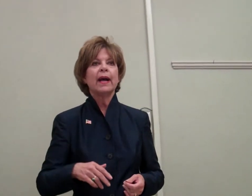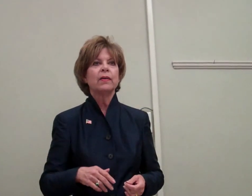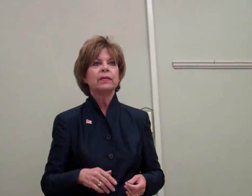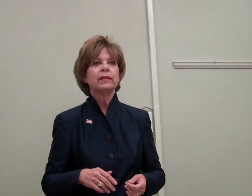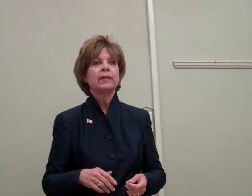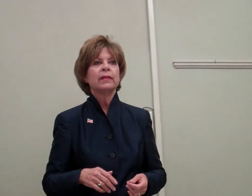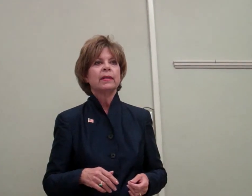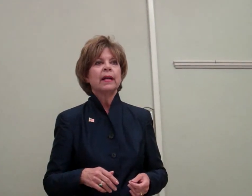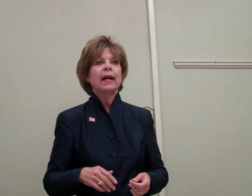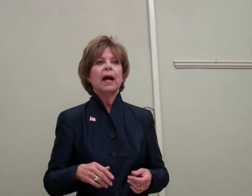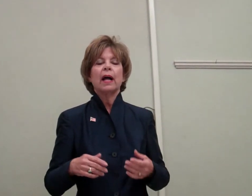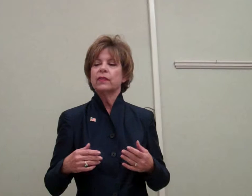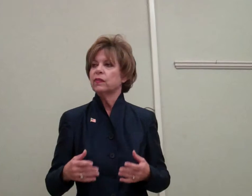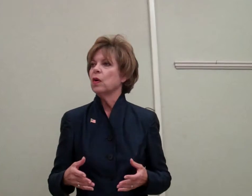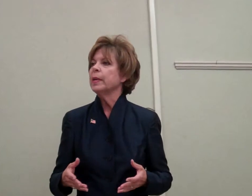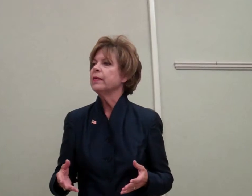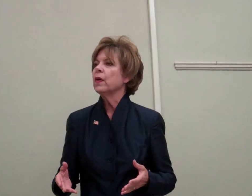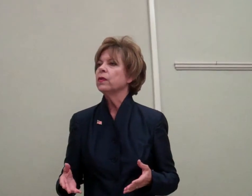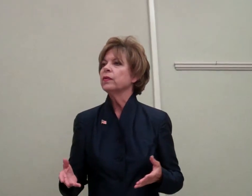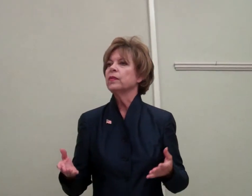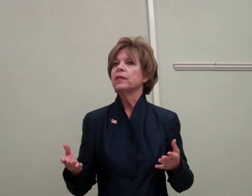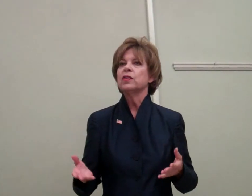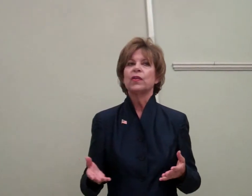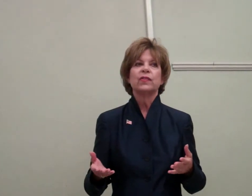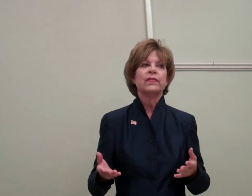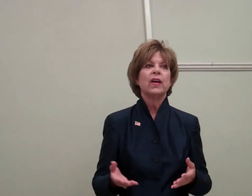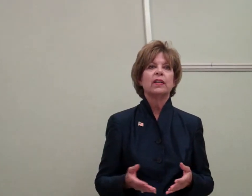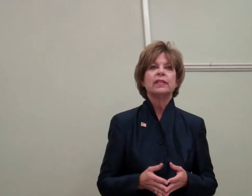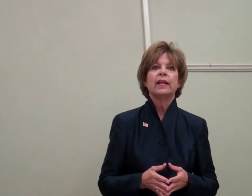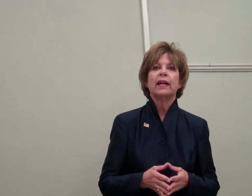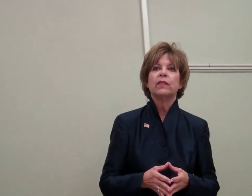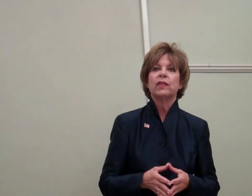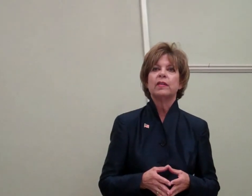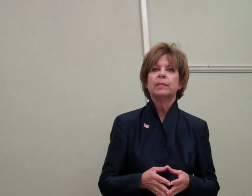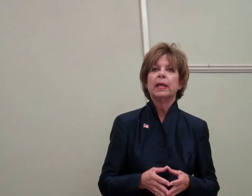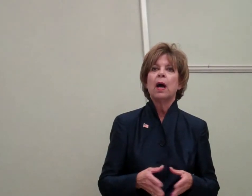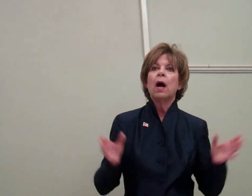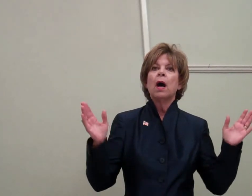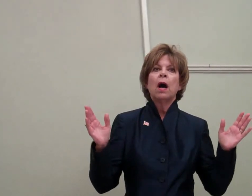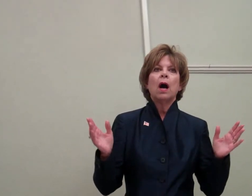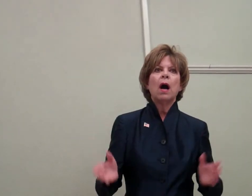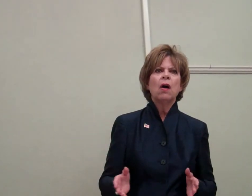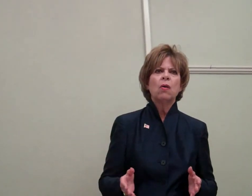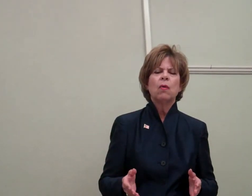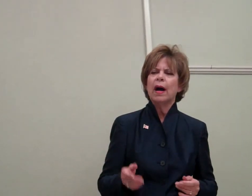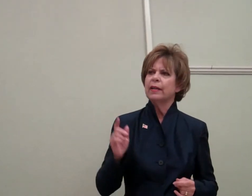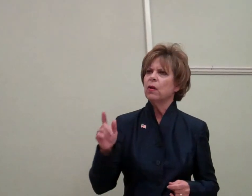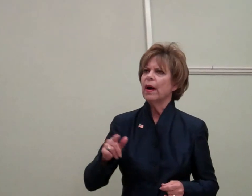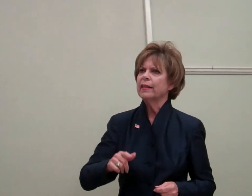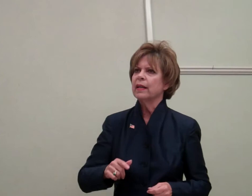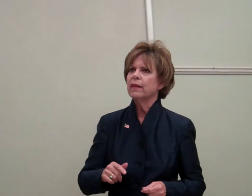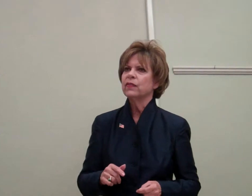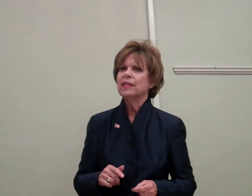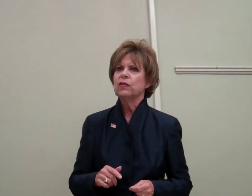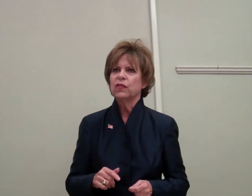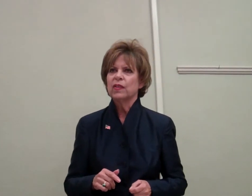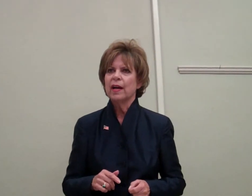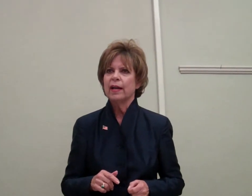out. So many voters on the doors I've knocked on have said to me, oh, you know, I think I've seen your sign.